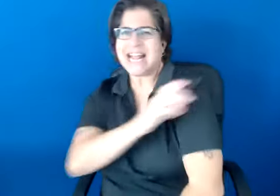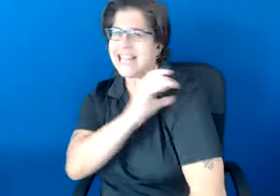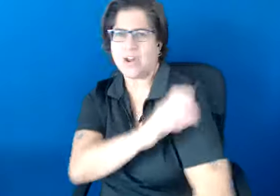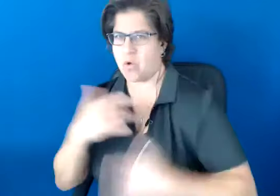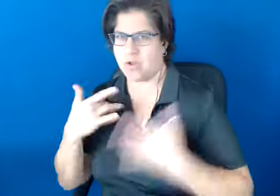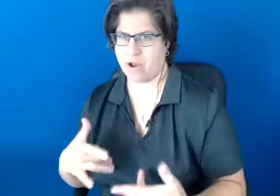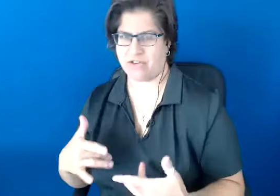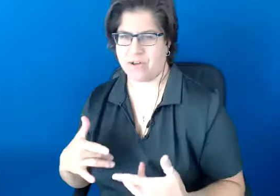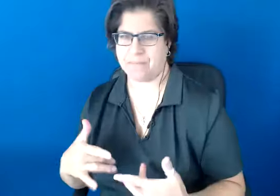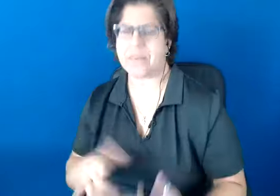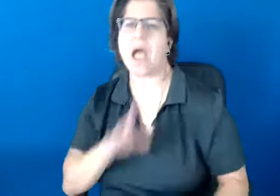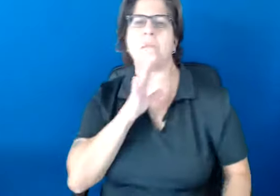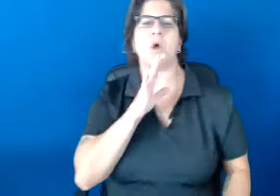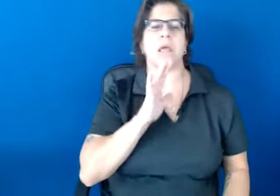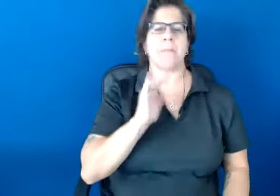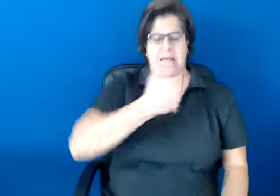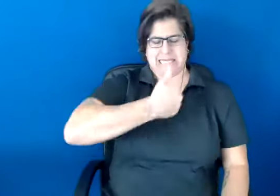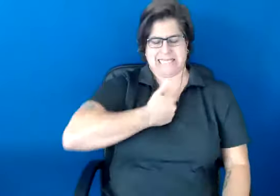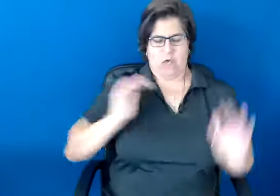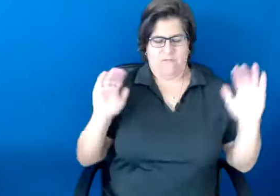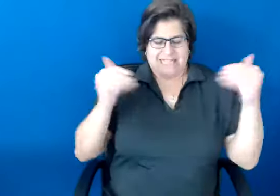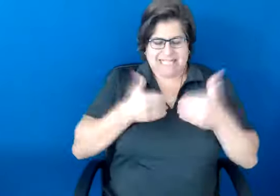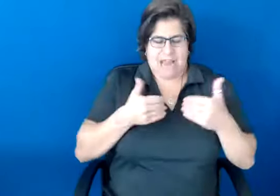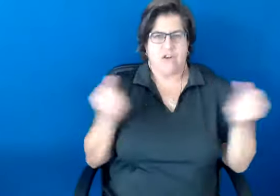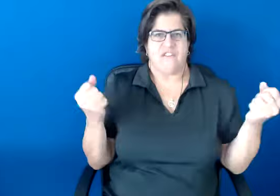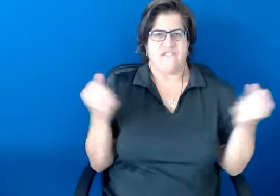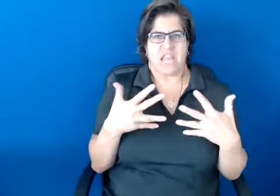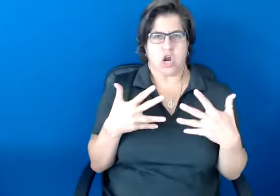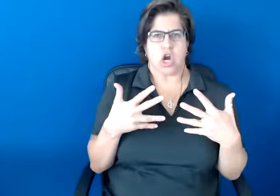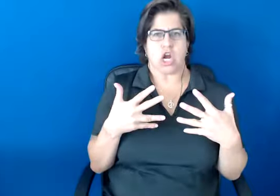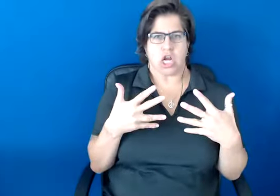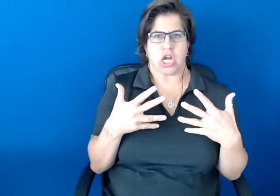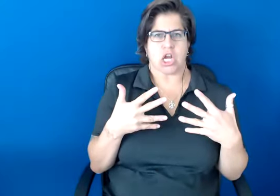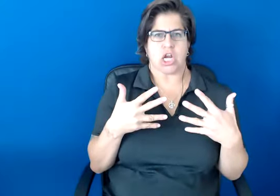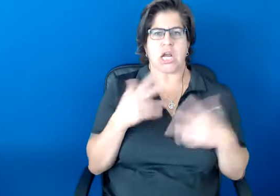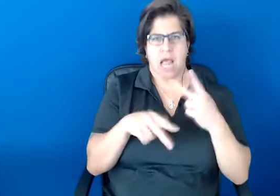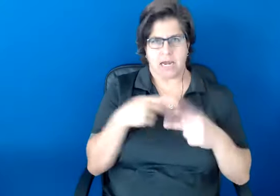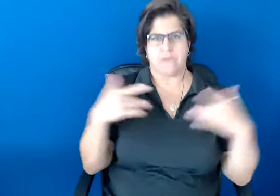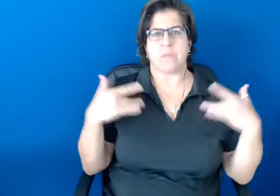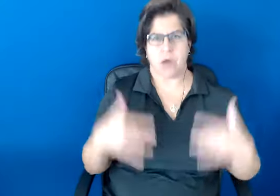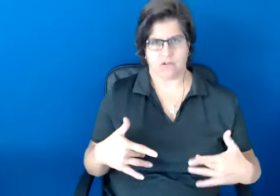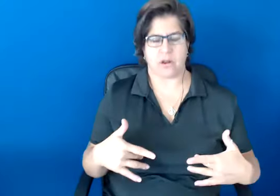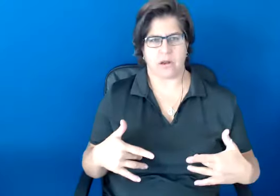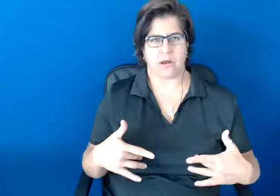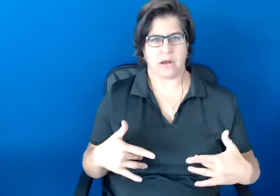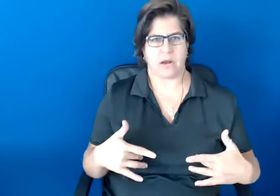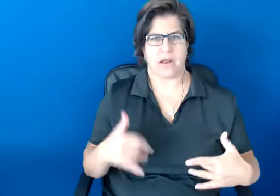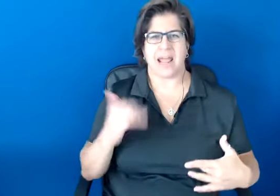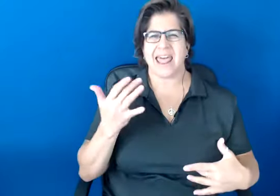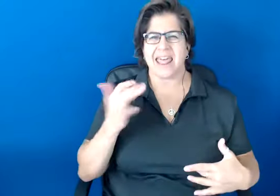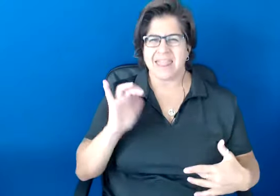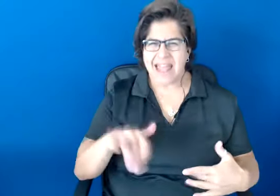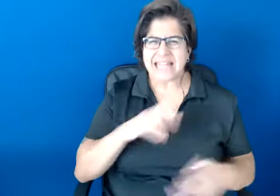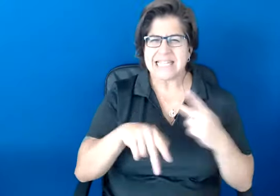I'm talking about self-centered fear depression. And that is the kind of